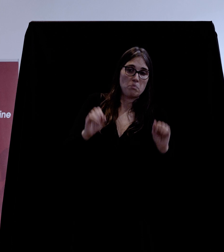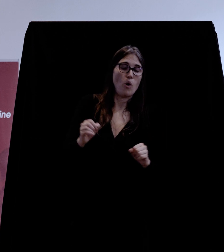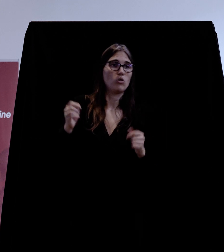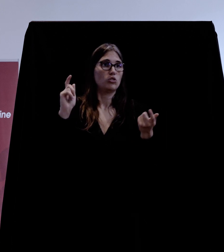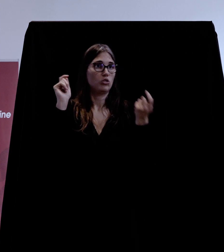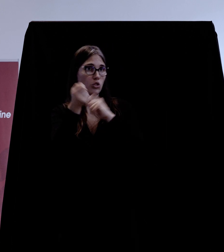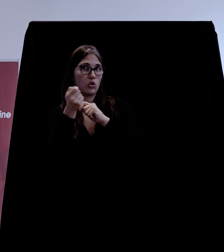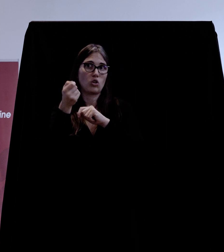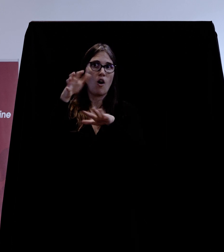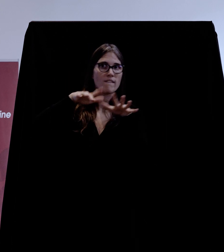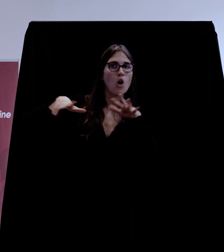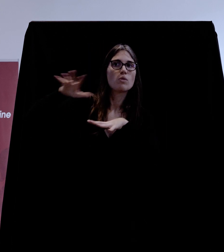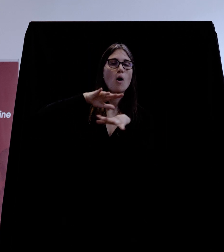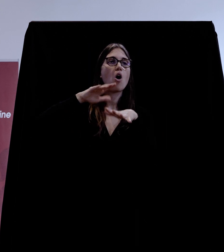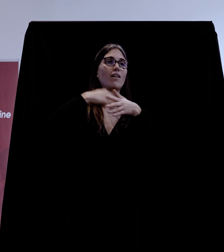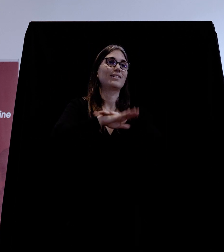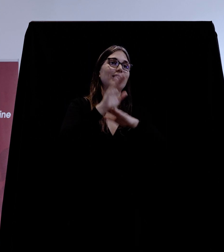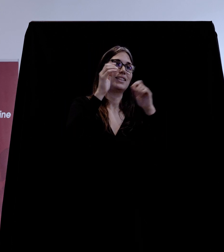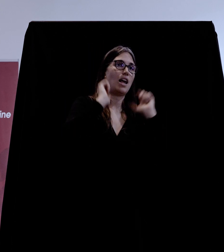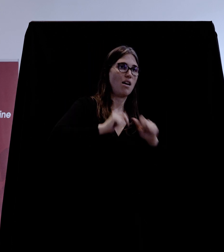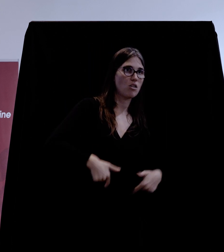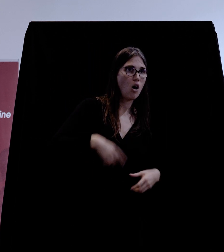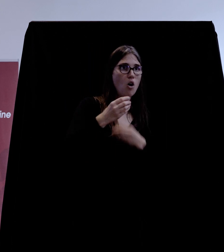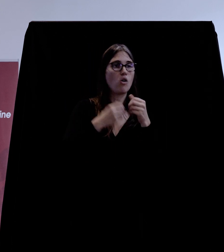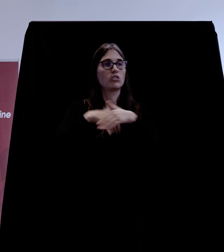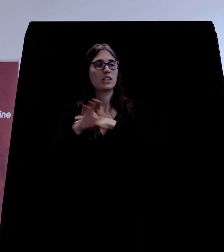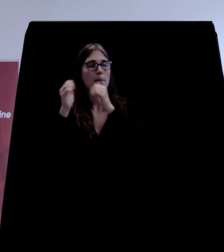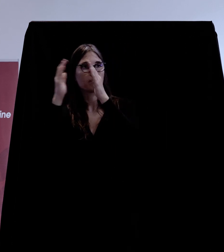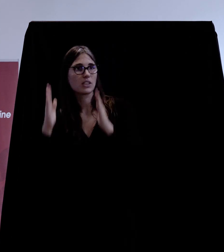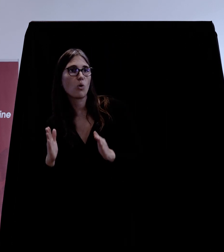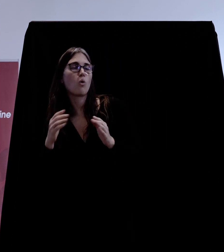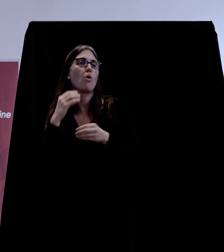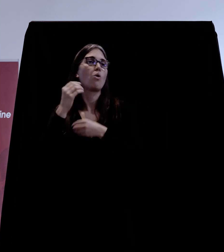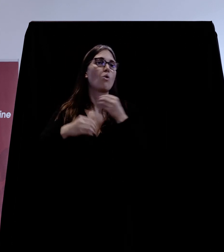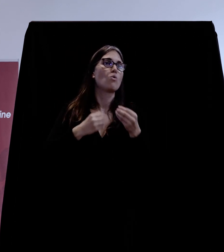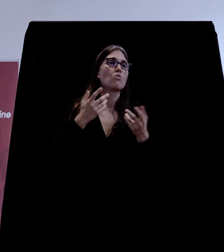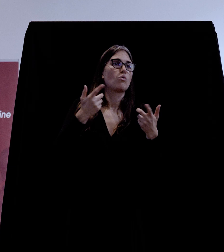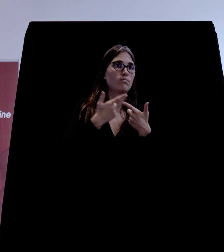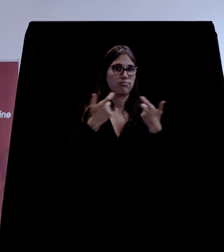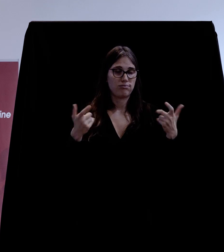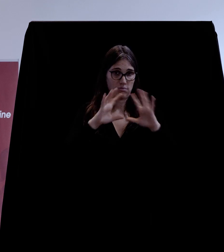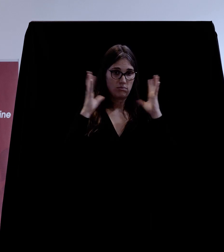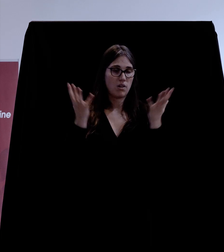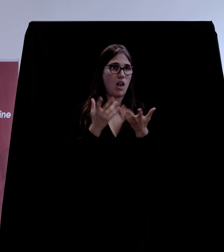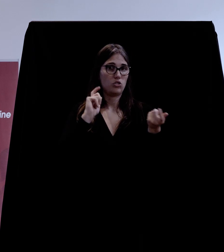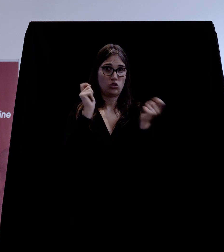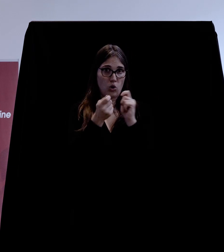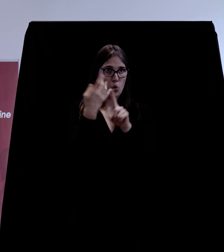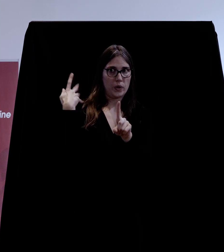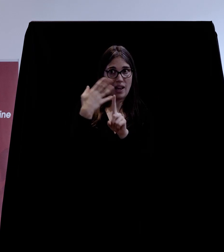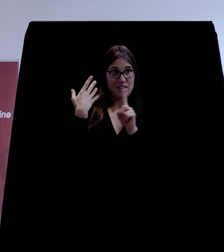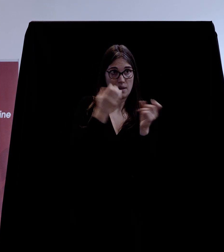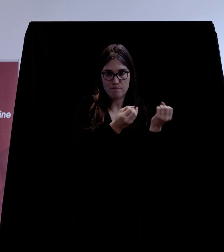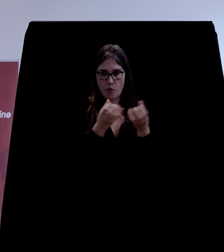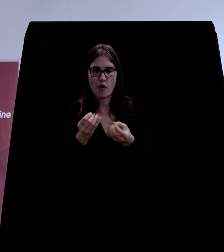environment at school or at home can impact the child's behavior to the better.